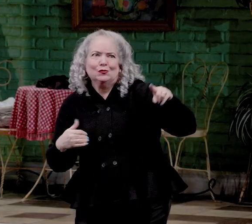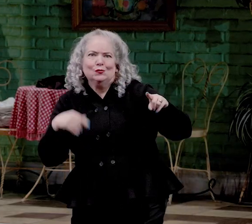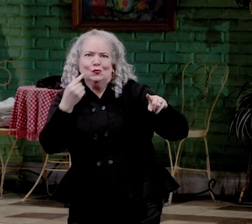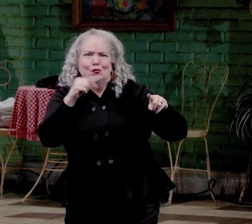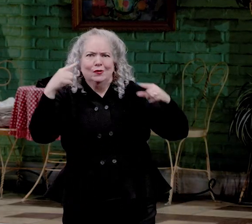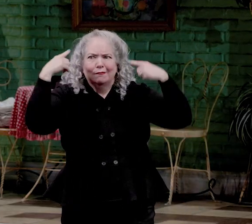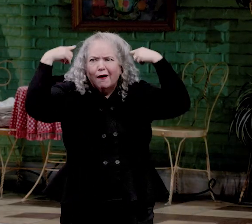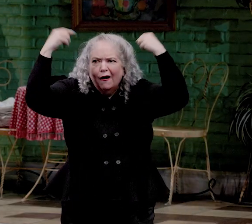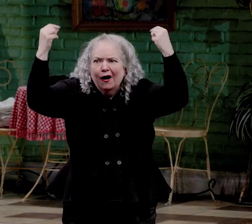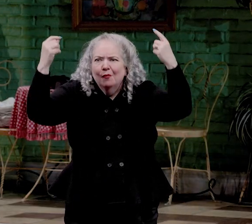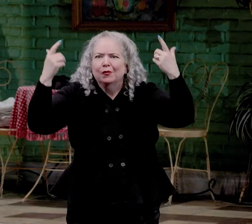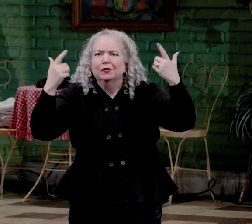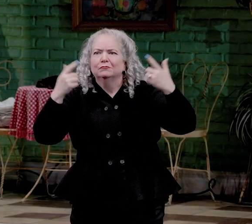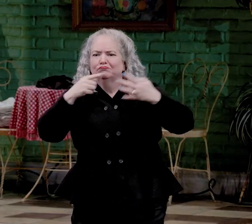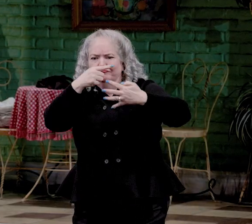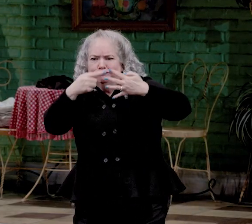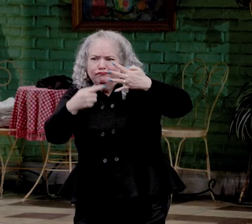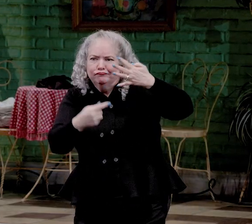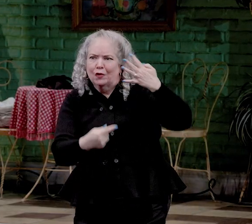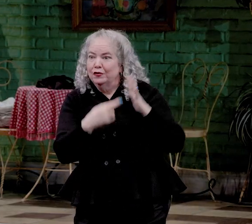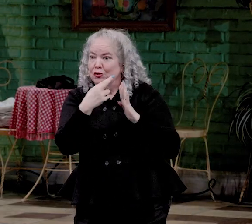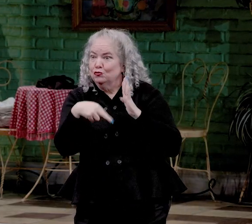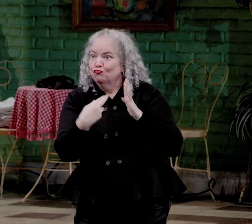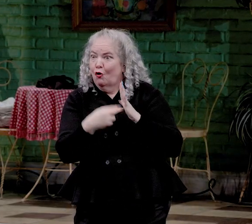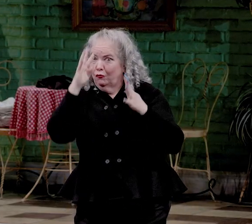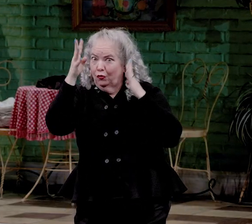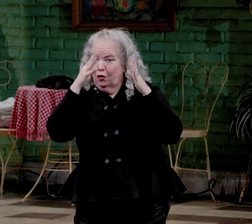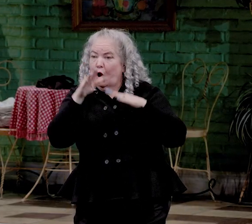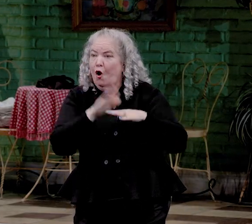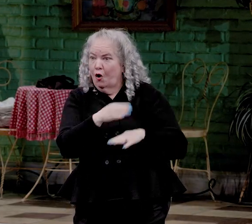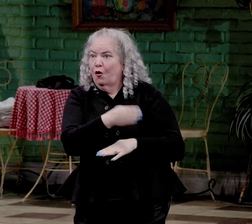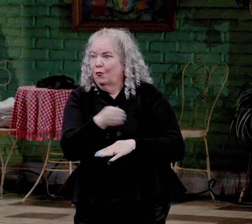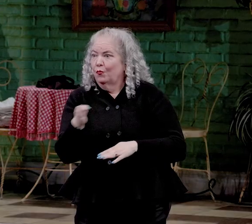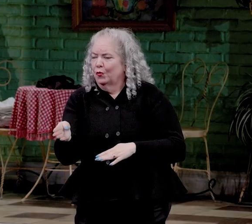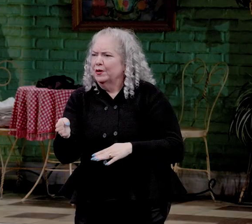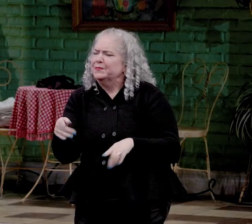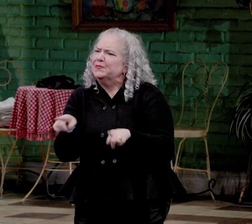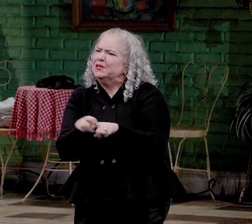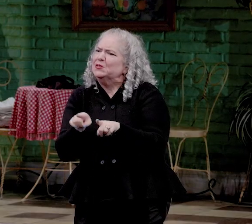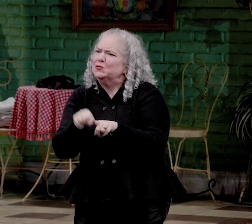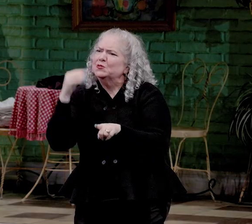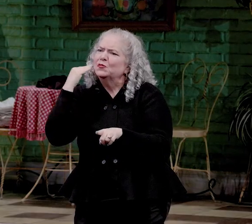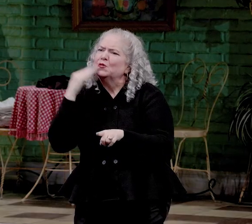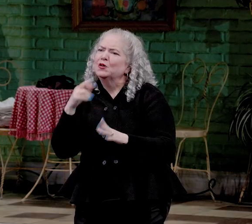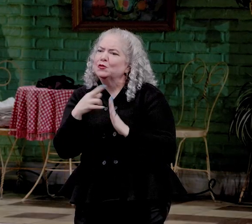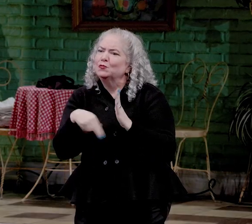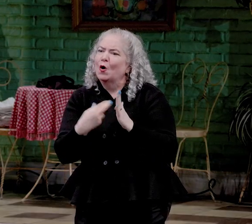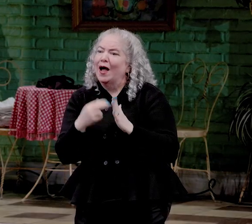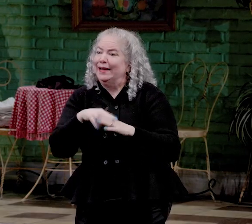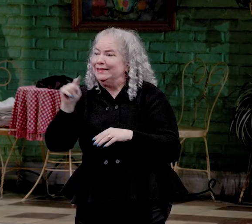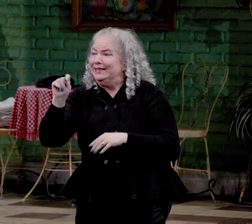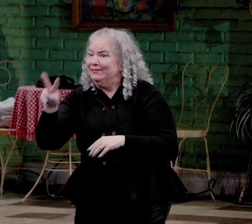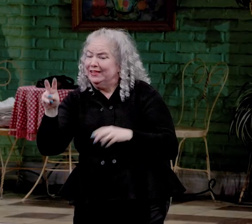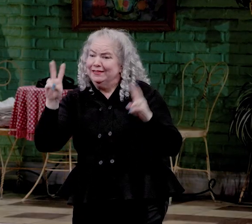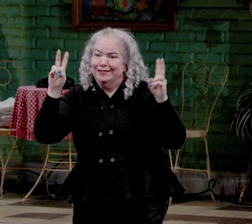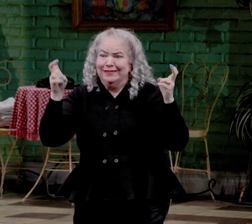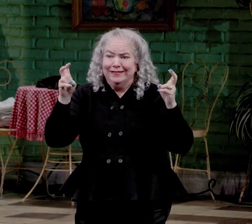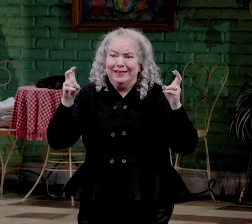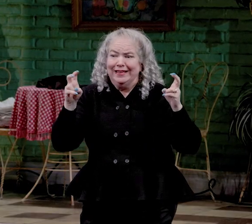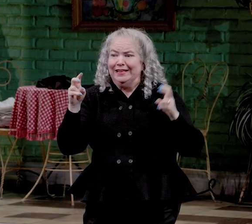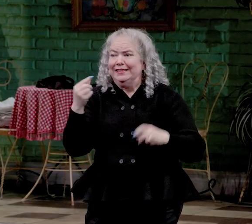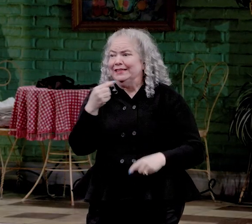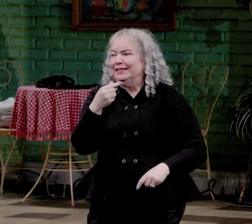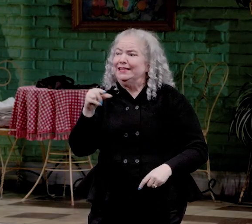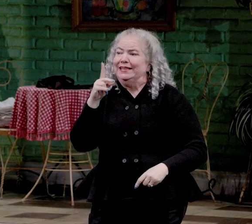Green Goblin, all of which roles he created on Broadway. He's also known for his roles on TV in shows such as The